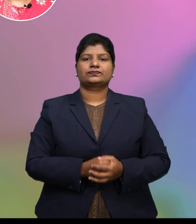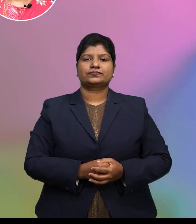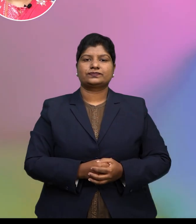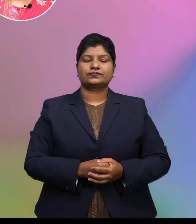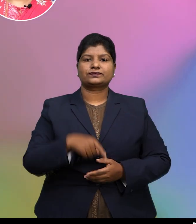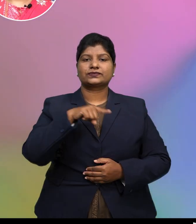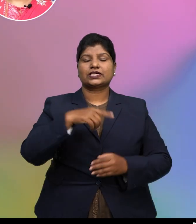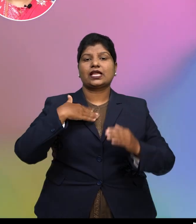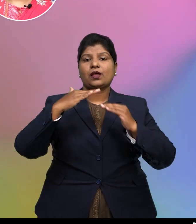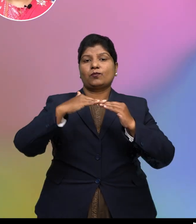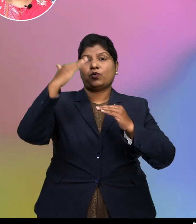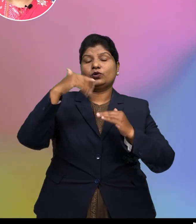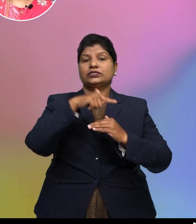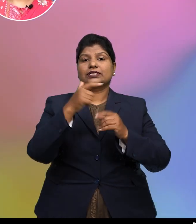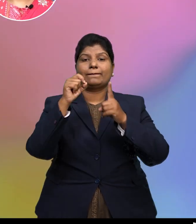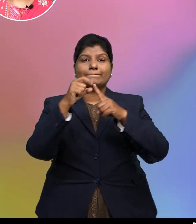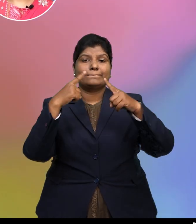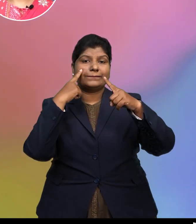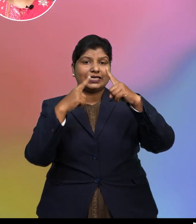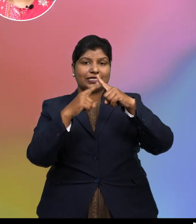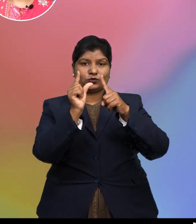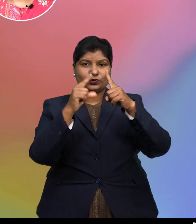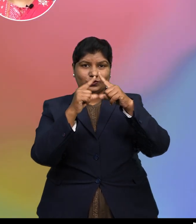the posterior pituitary hormone